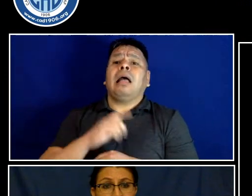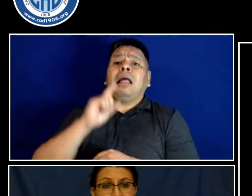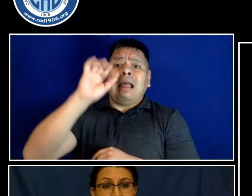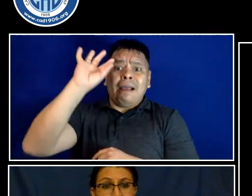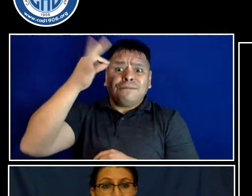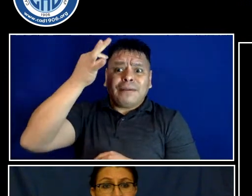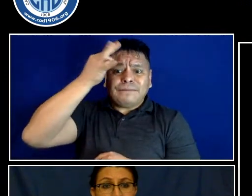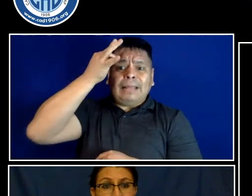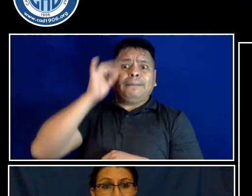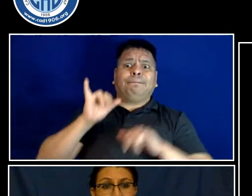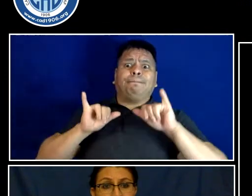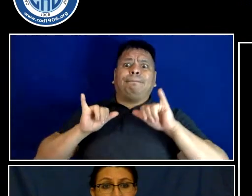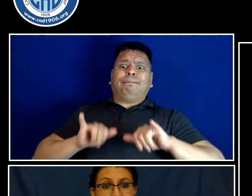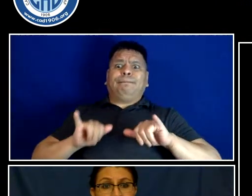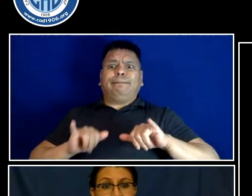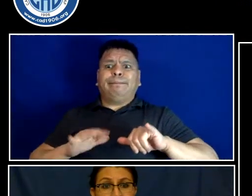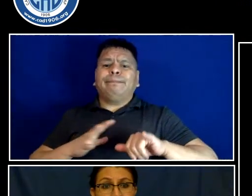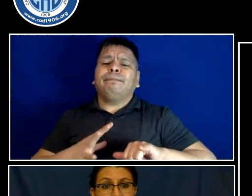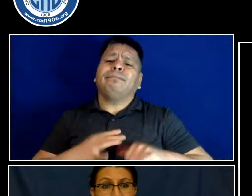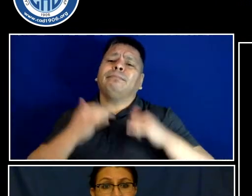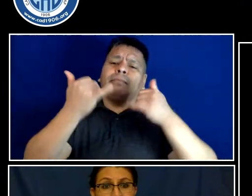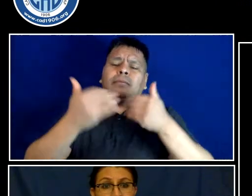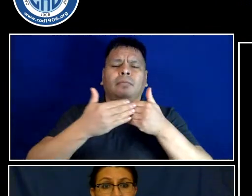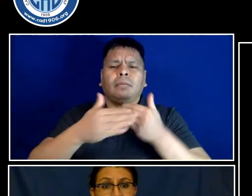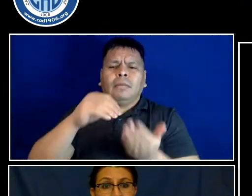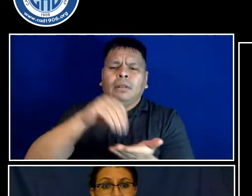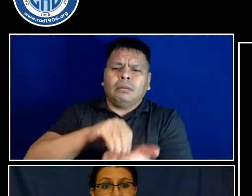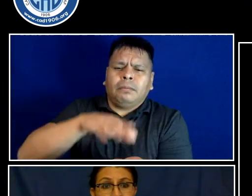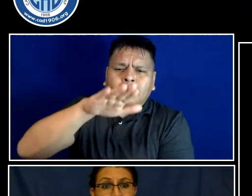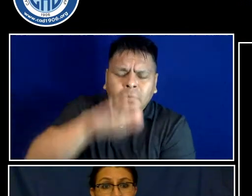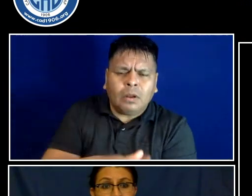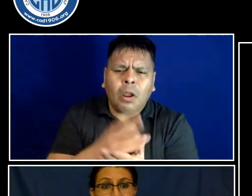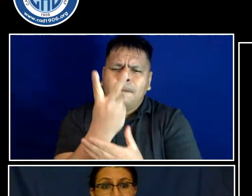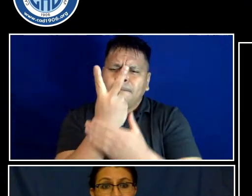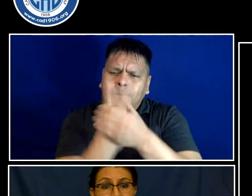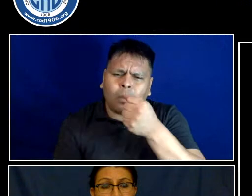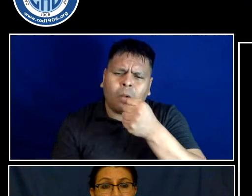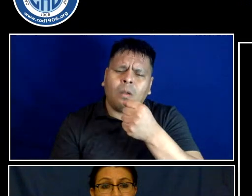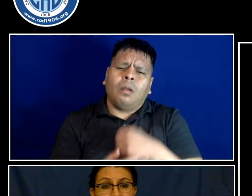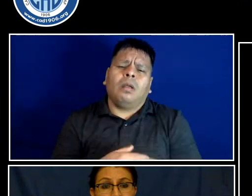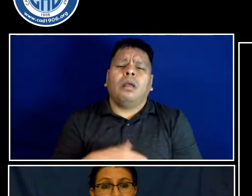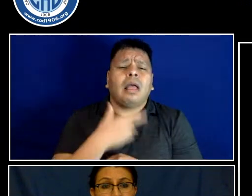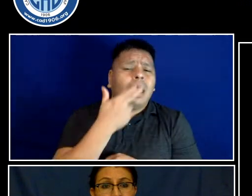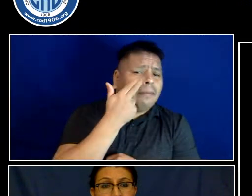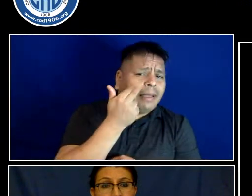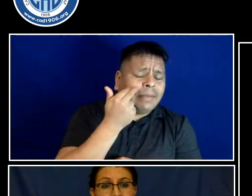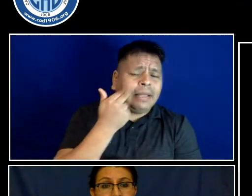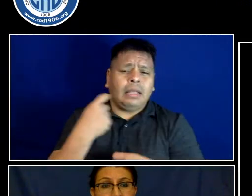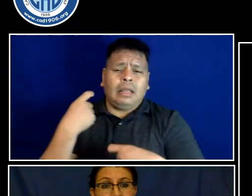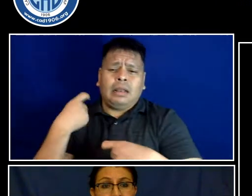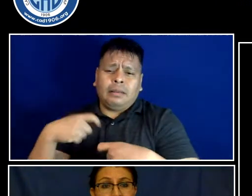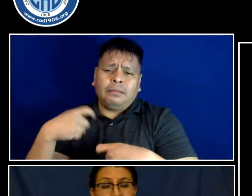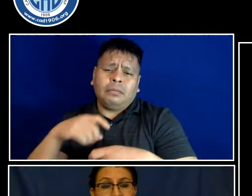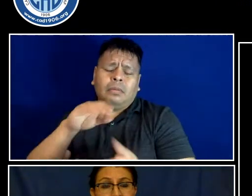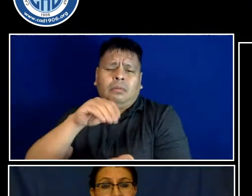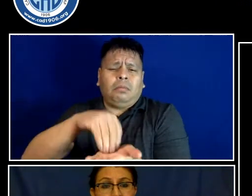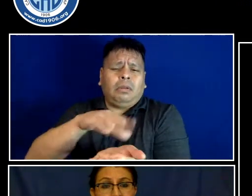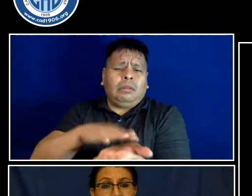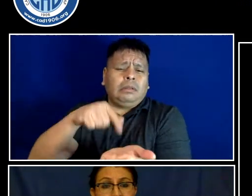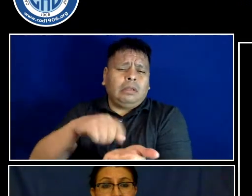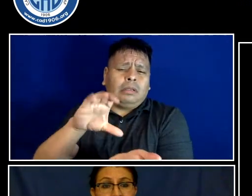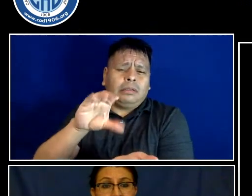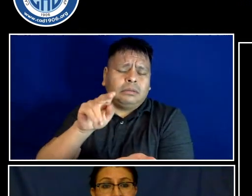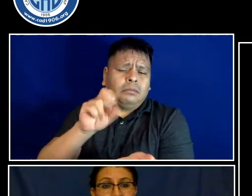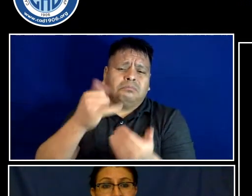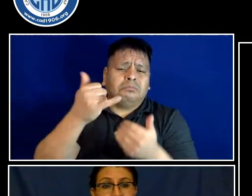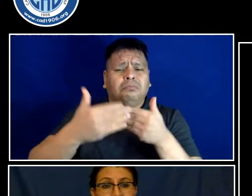word Latino or Latina as a group. Now again, Congress and the federal government, recognizing this, decided